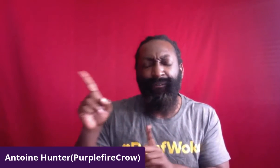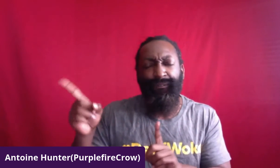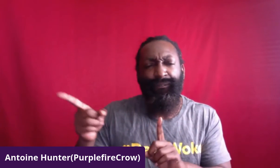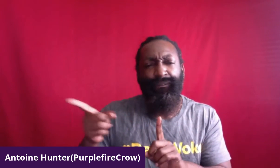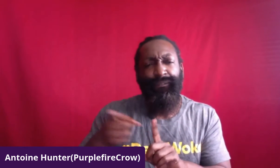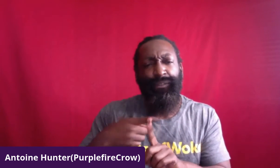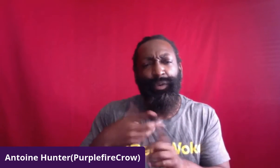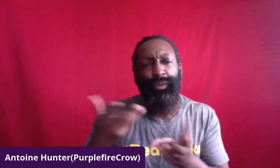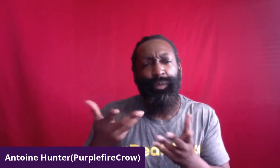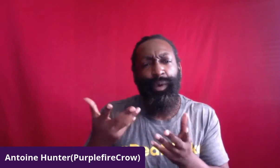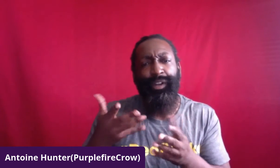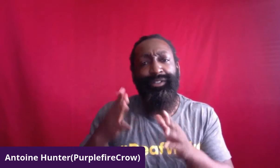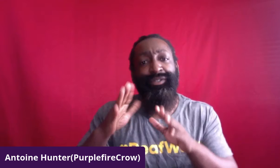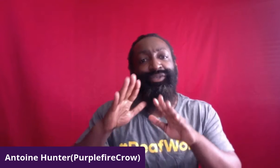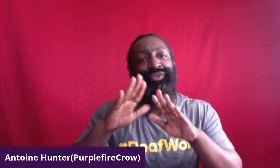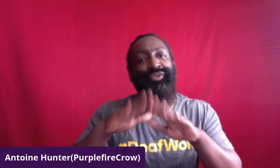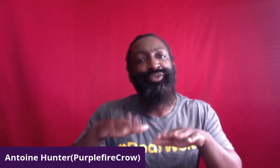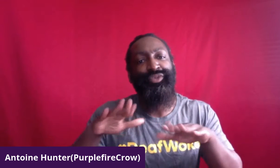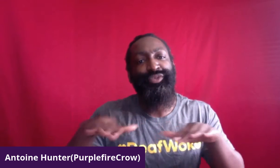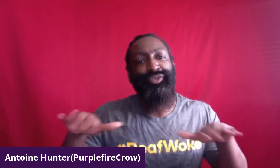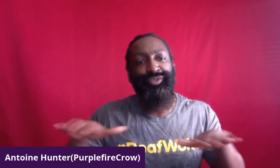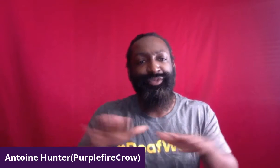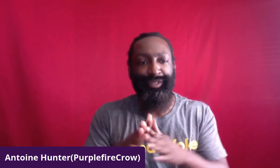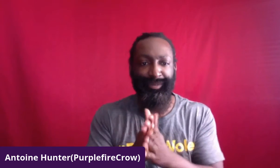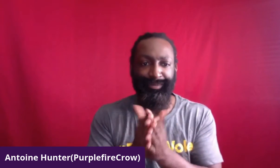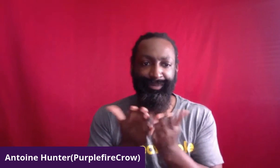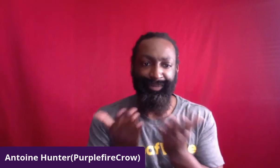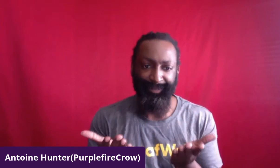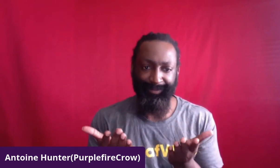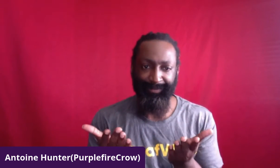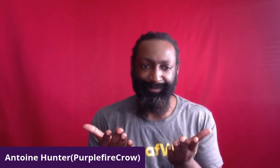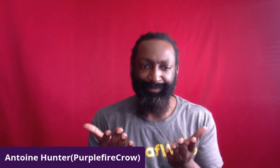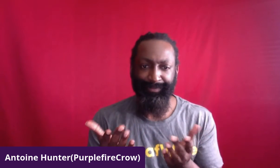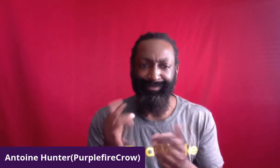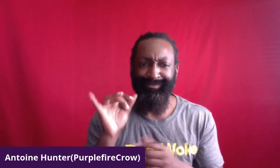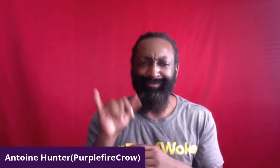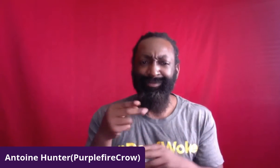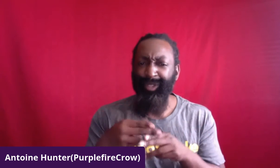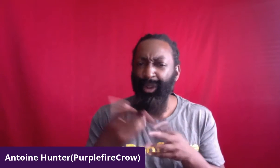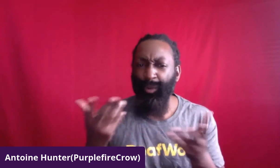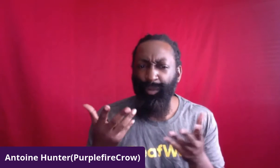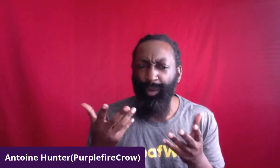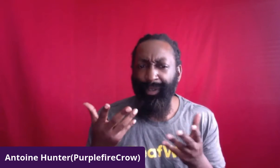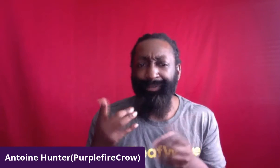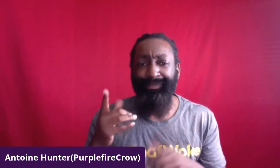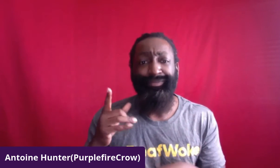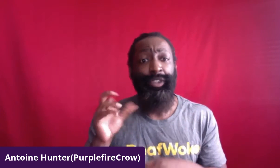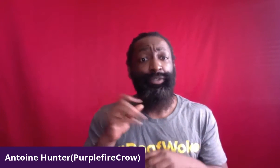Katrina shared with the world her first children's book,